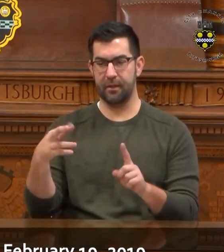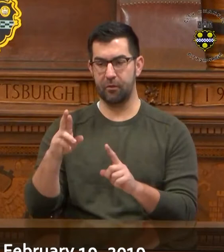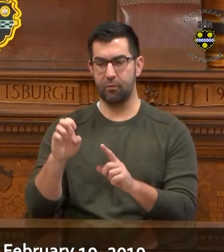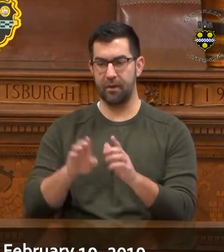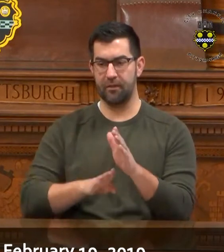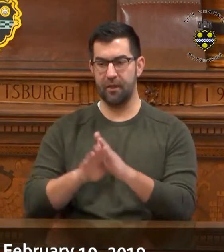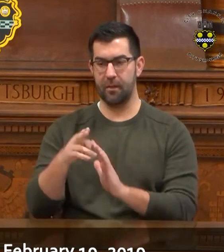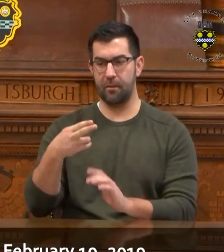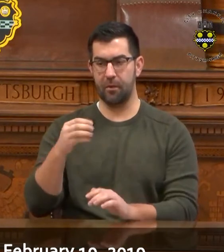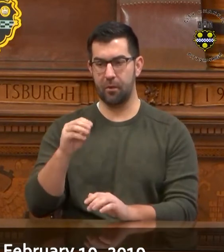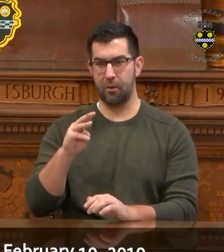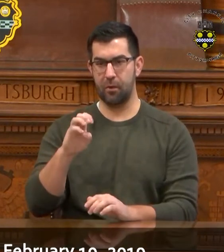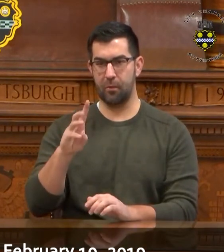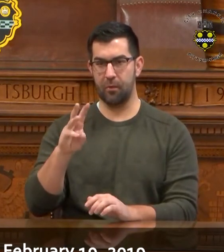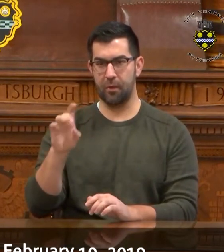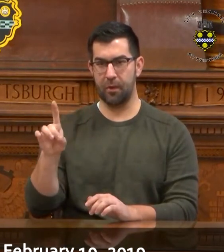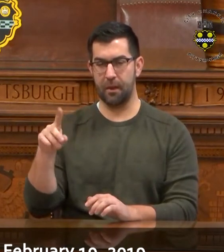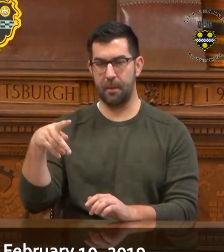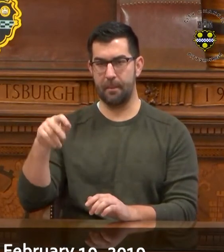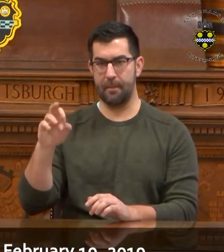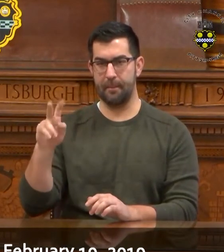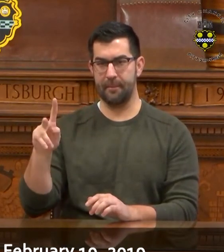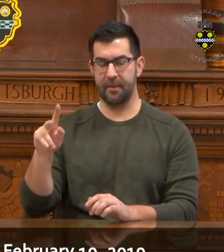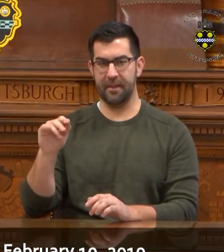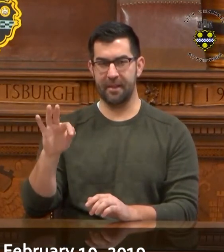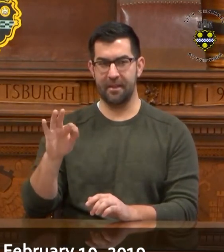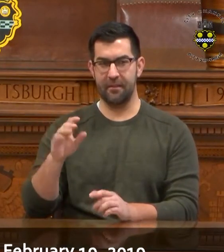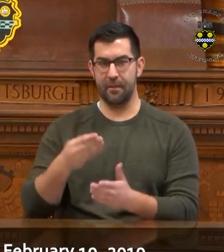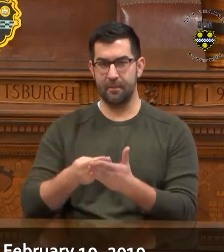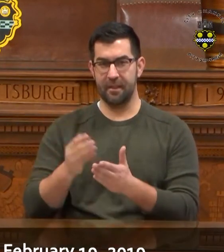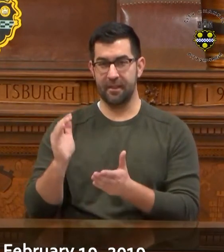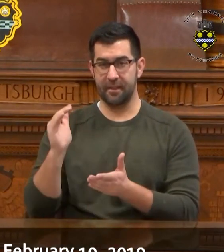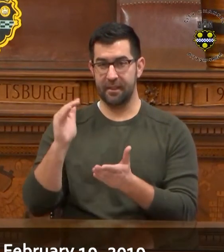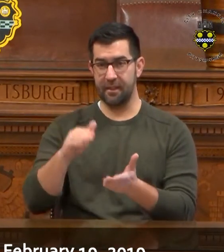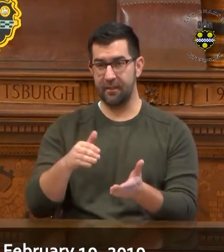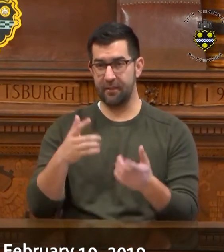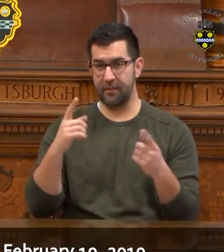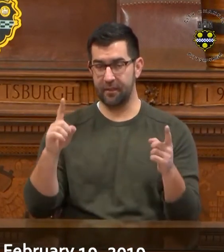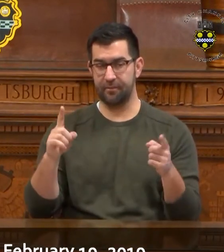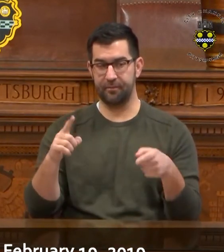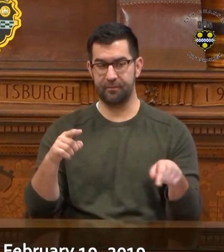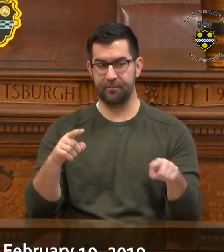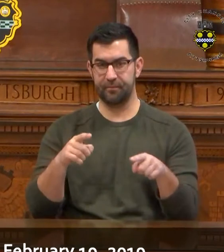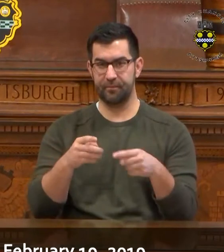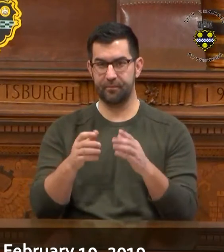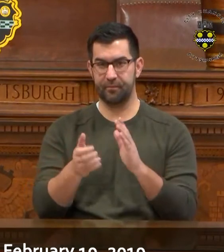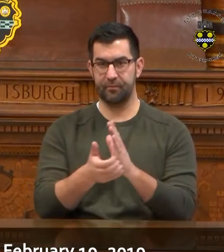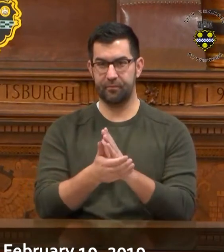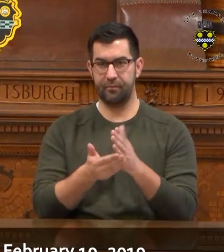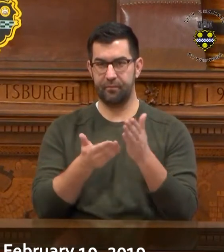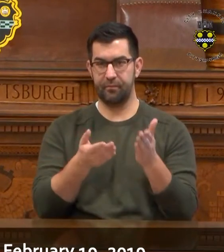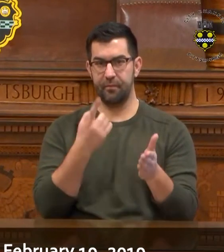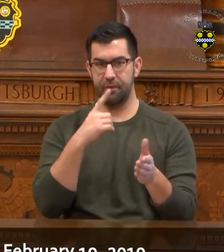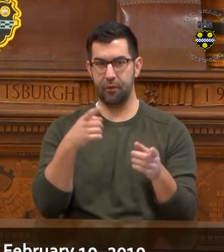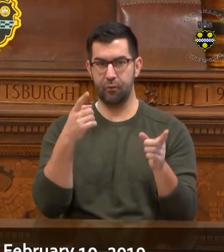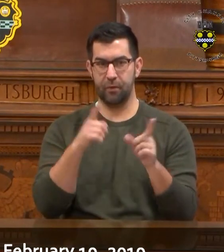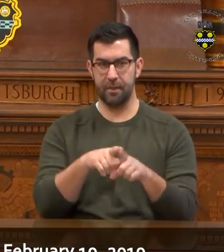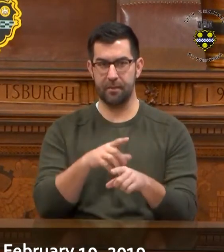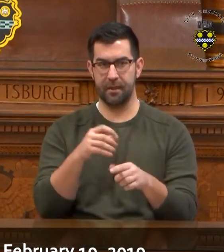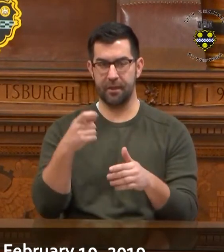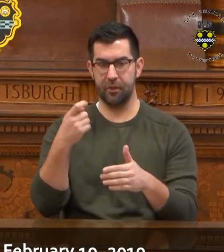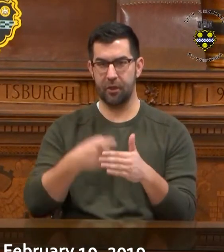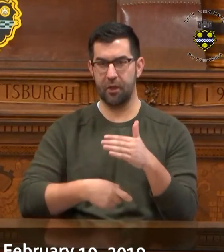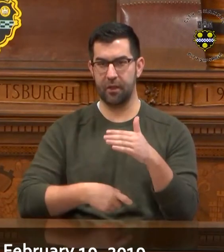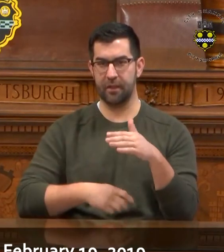redevelop Homewood Park. In the event the grant is awarded, this resolution provides for an agreement and